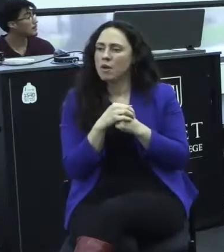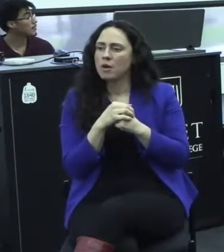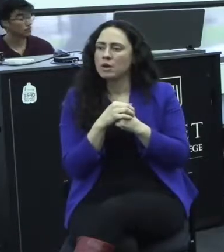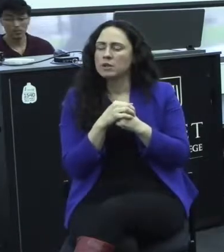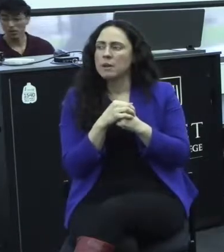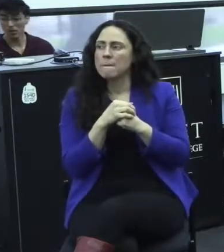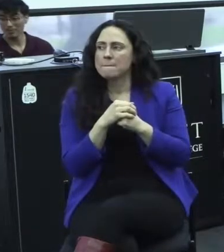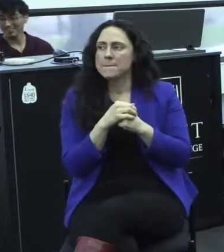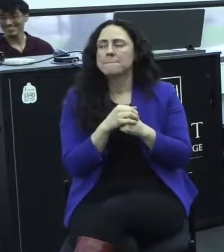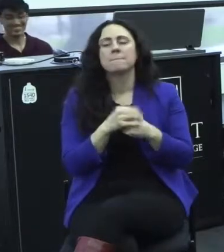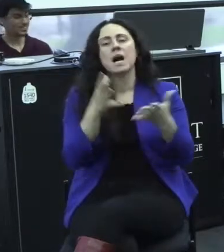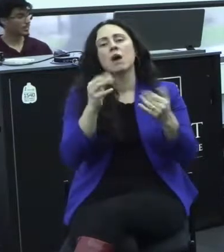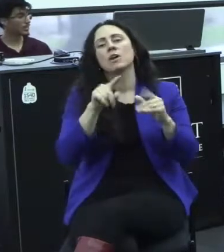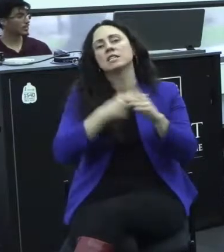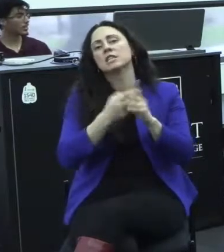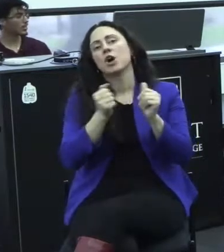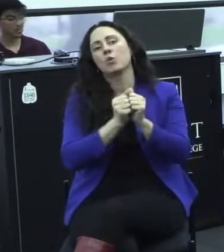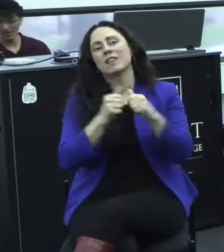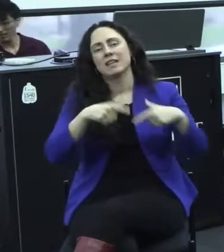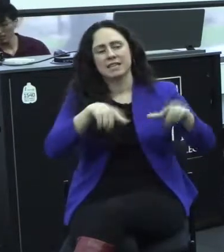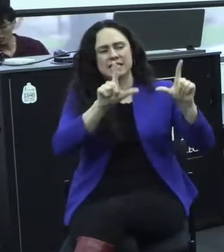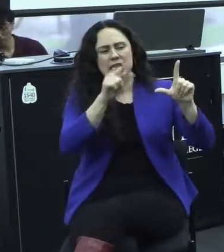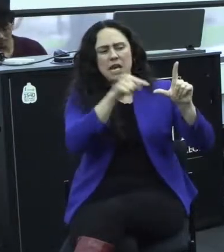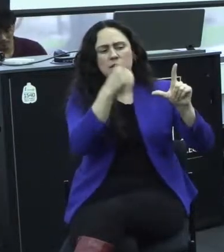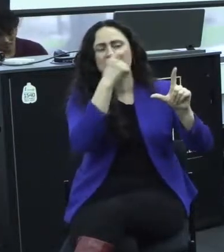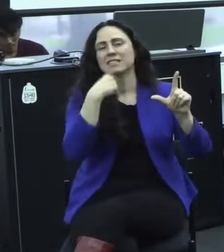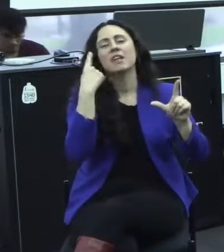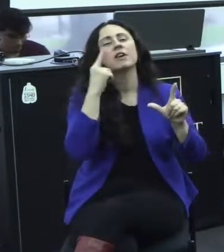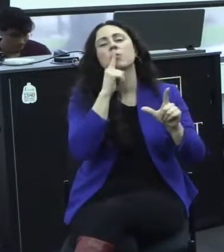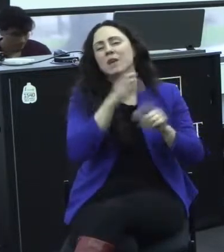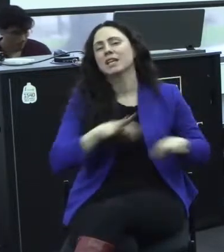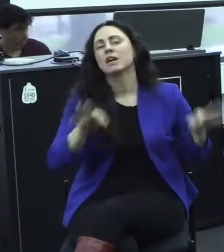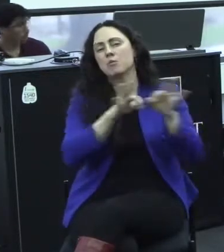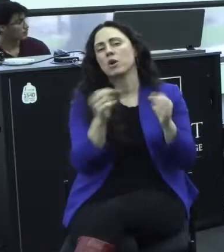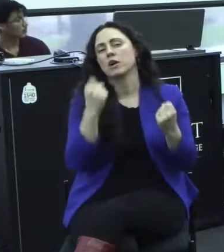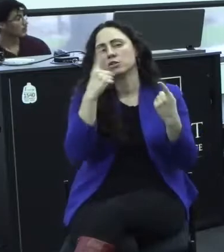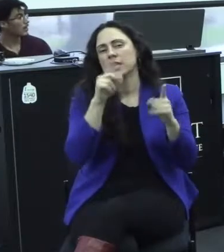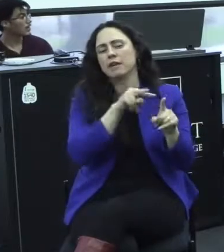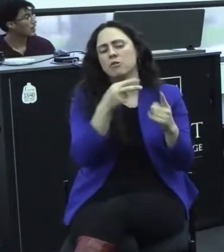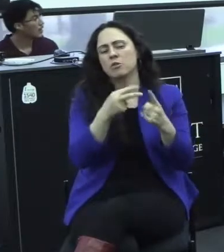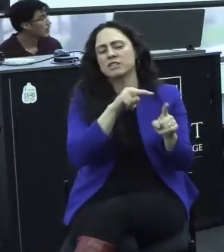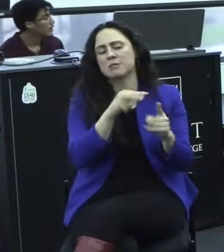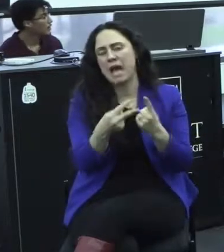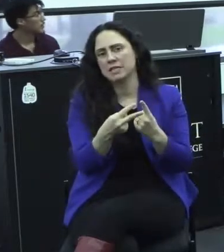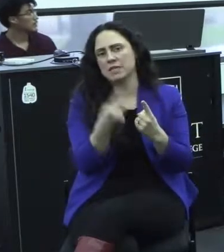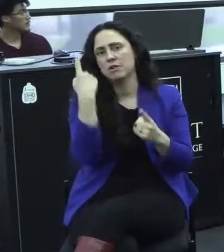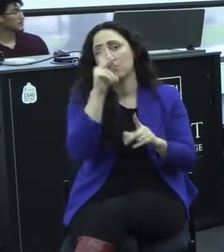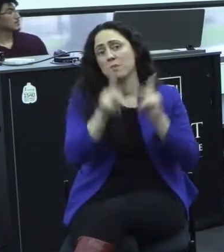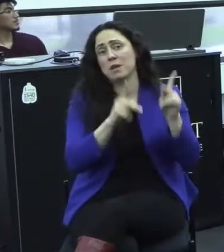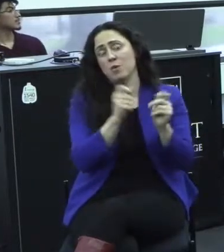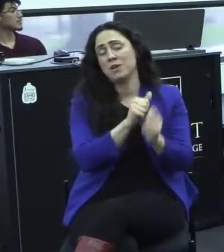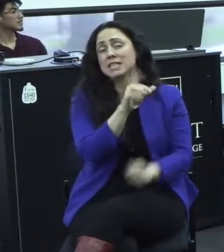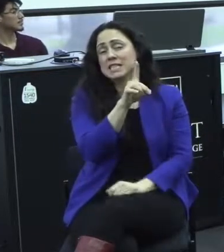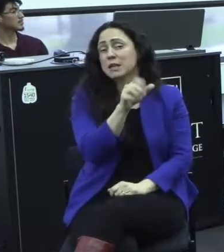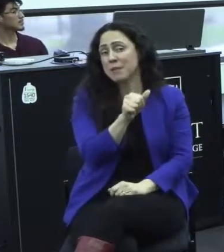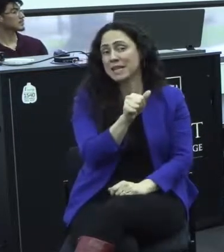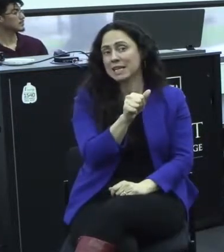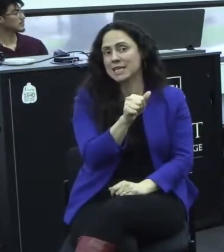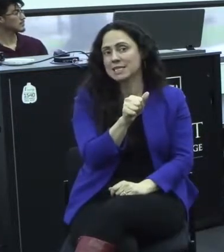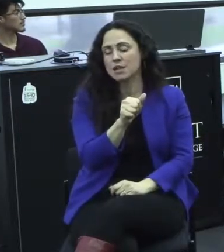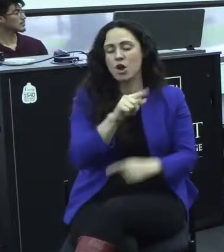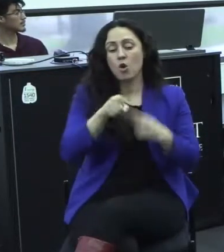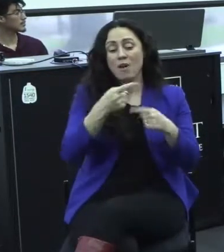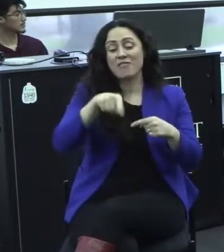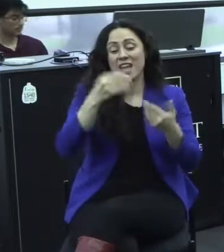Great. I wanted to start with this slide because I think it's really important in understanding the perspective of individuals with disabilities as they